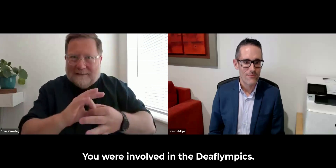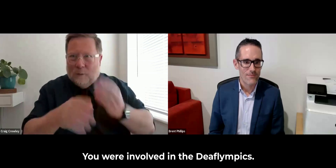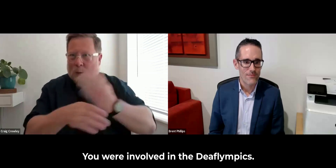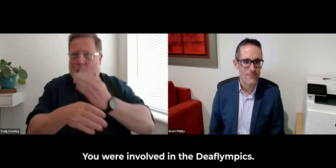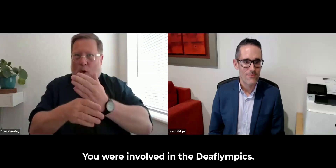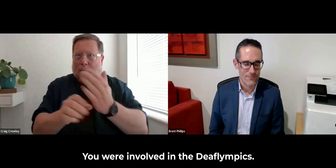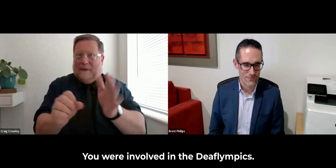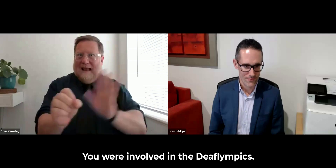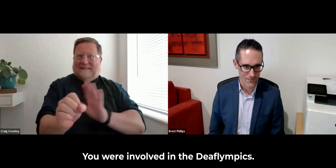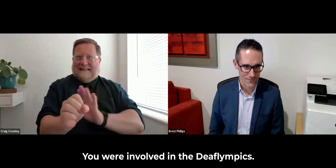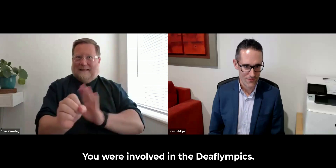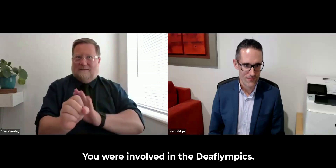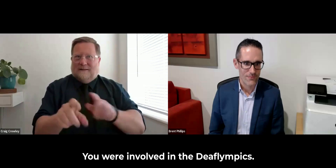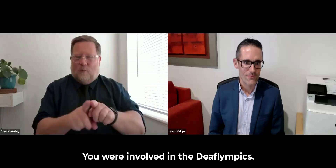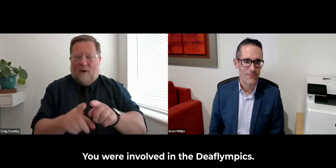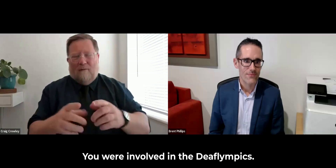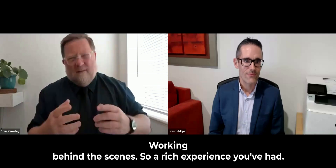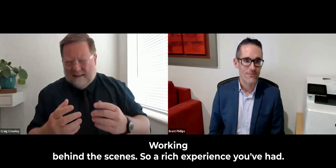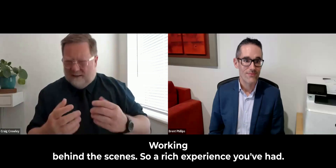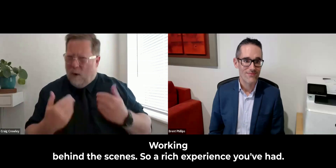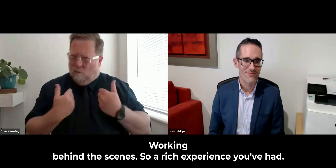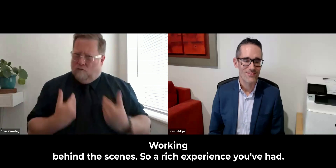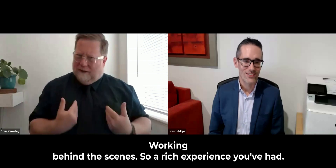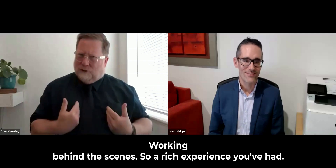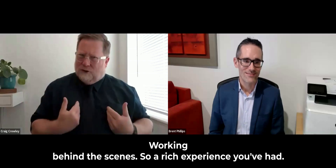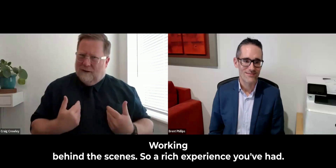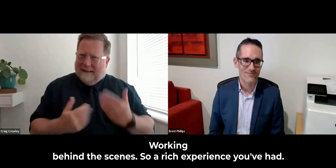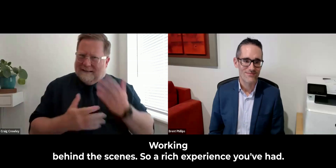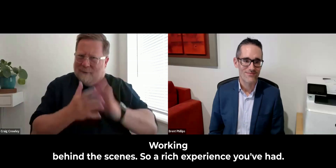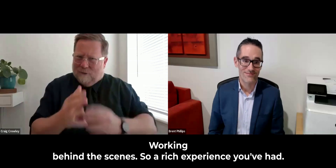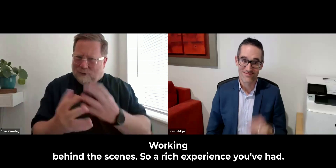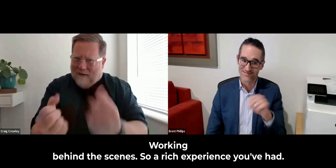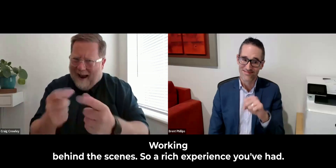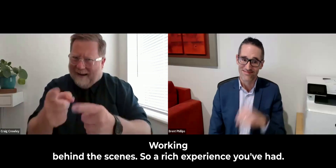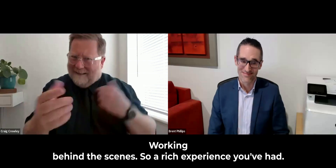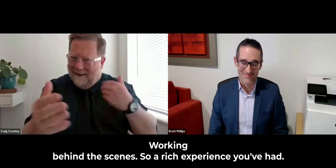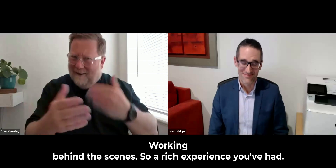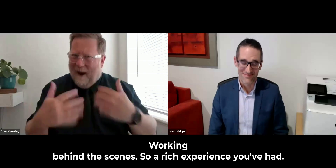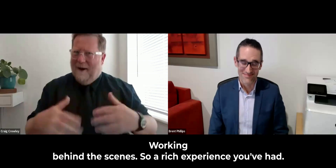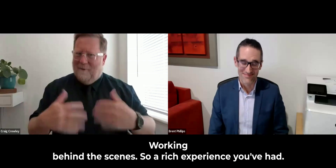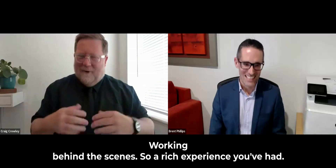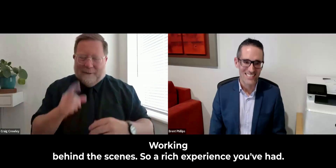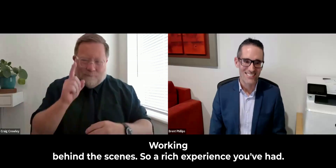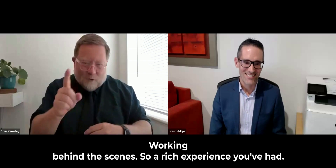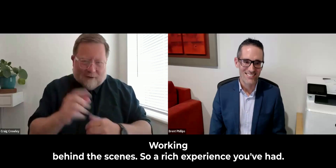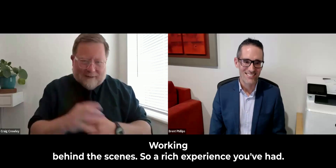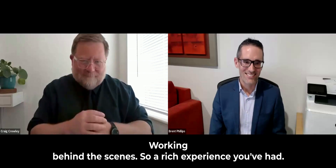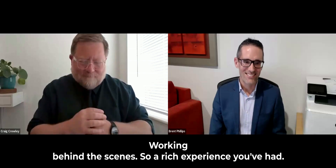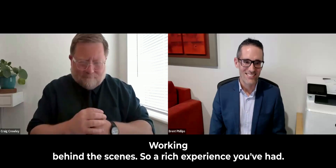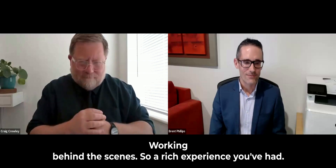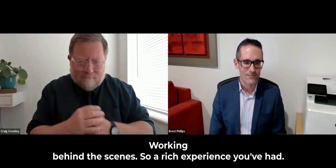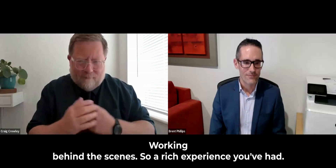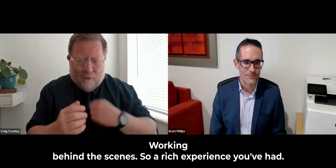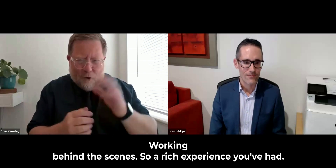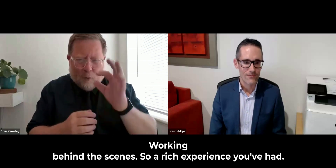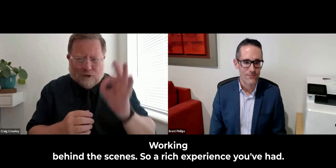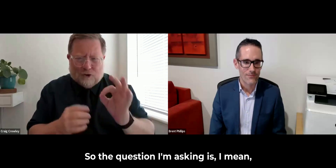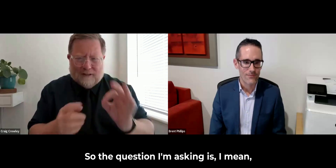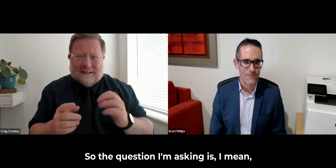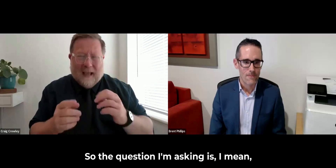You were involved in the Deaf Olympics work behind the scenes. So a rich experience you've had.